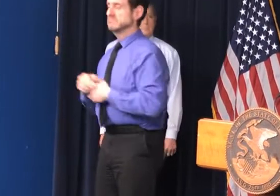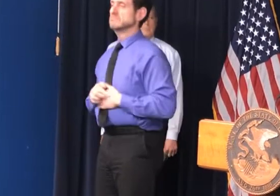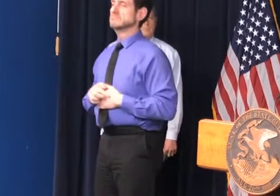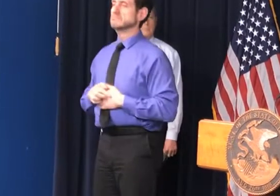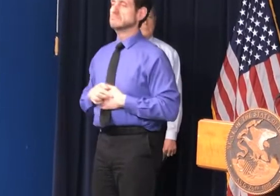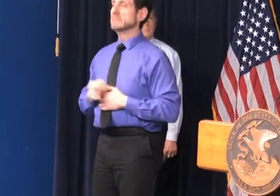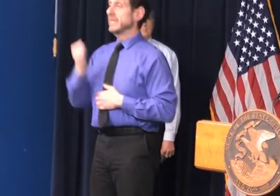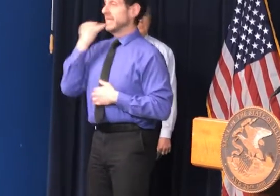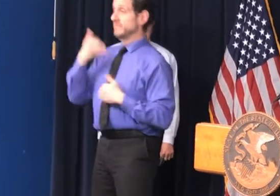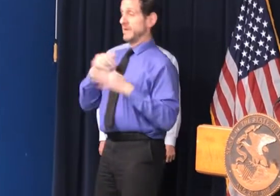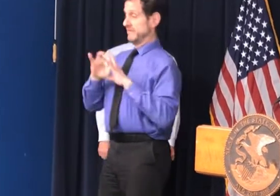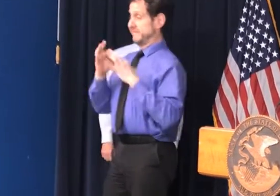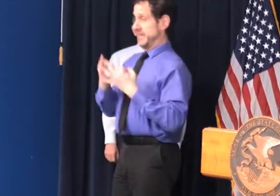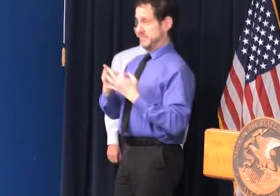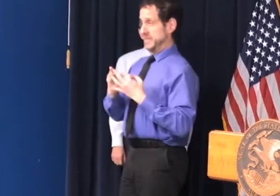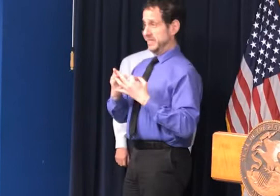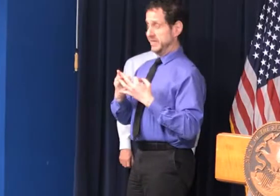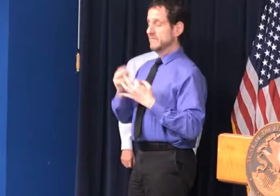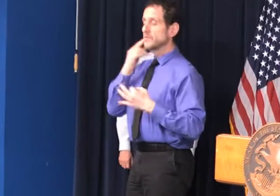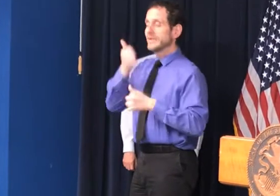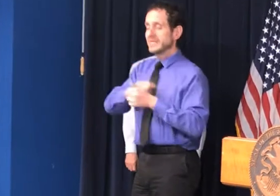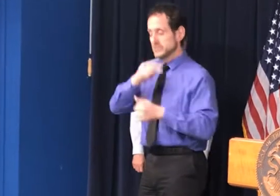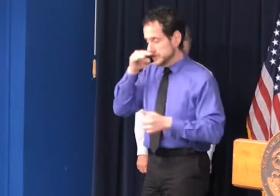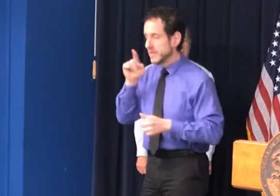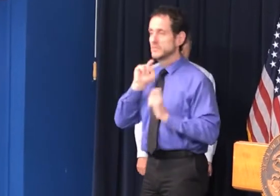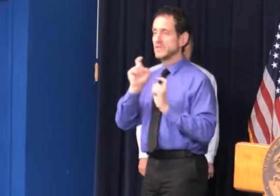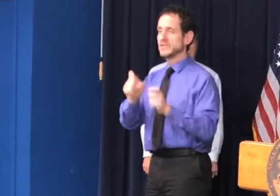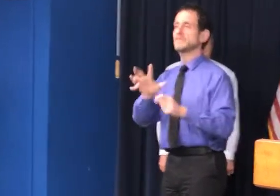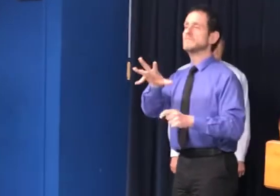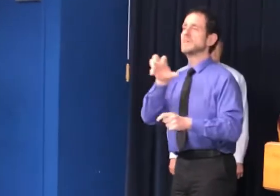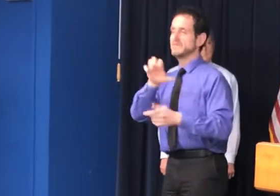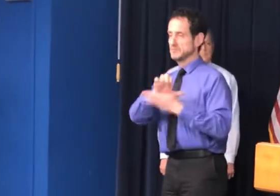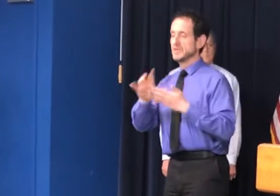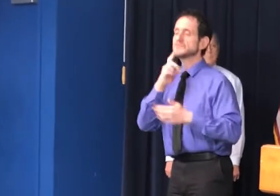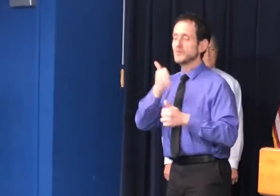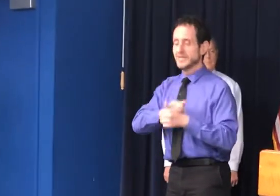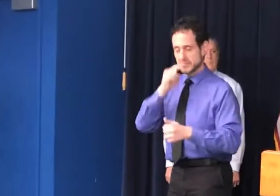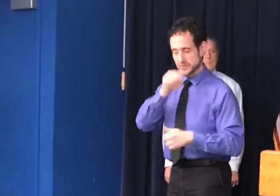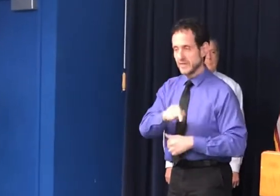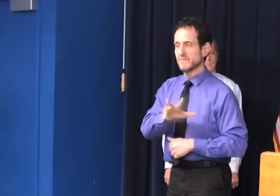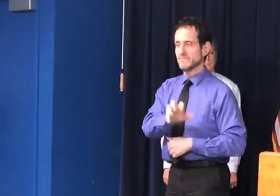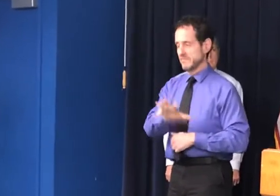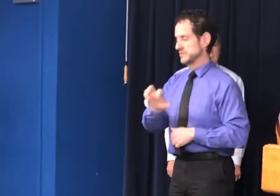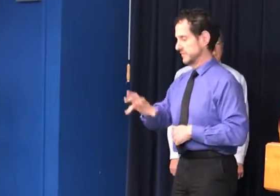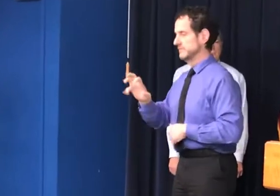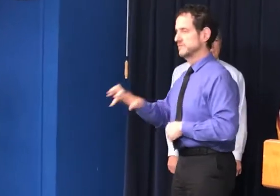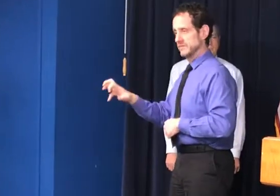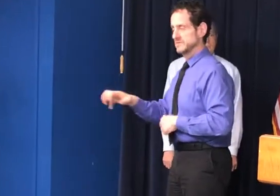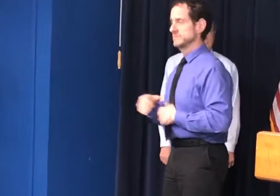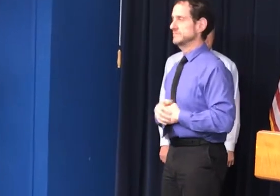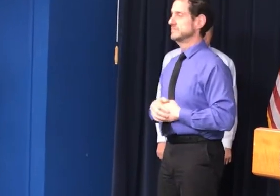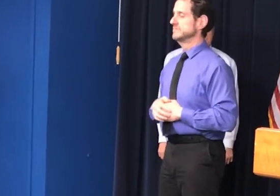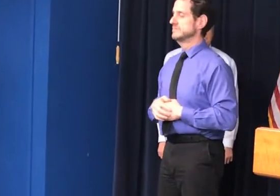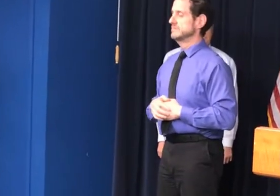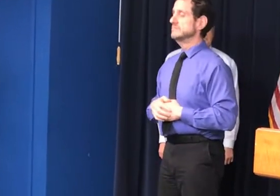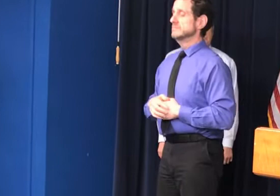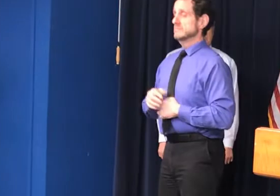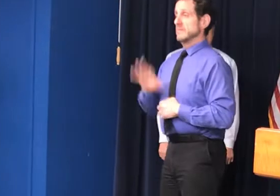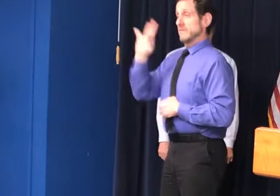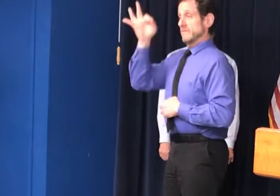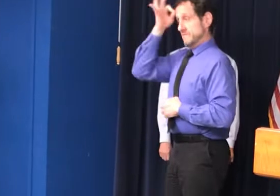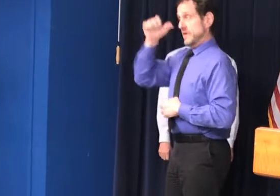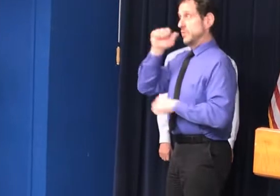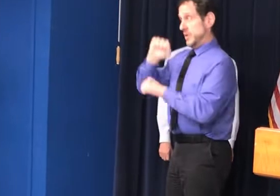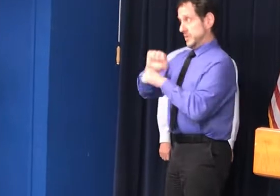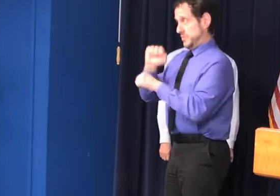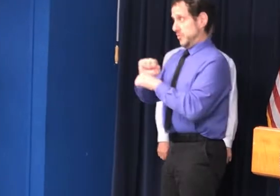additional $500 per child. This agreement is also slated to significantly extend federal unemployment both